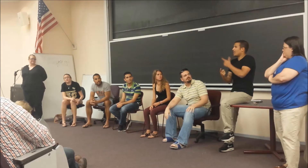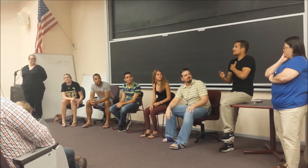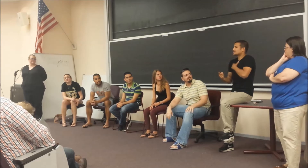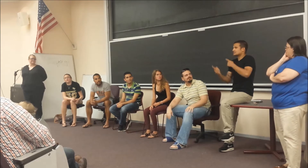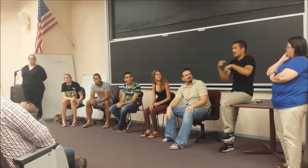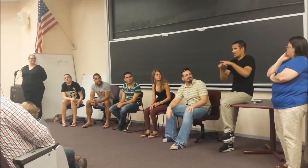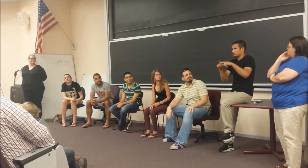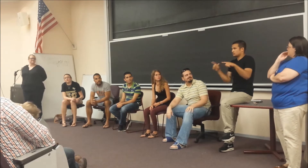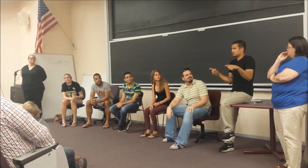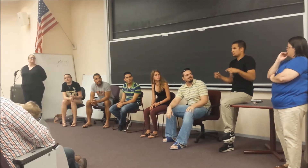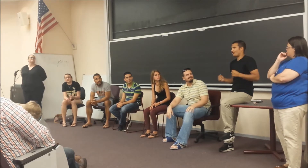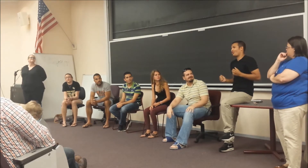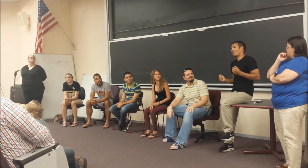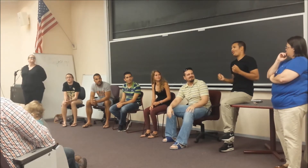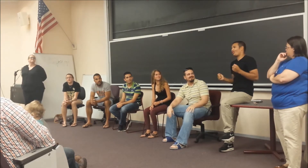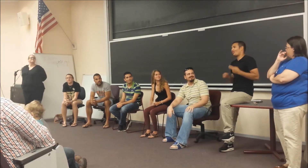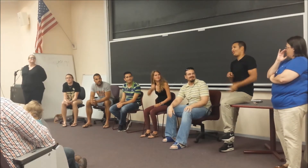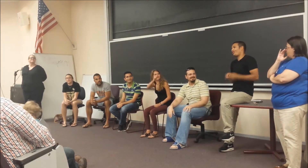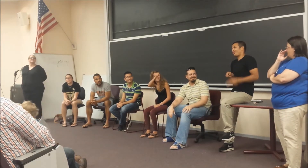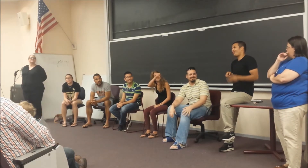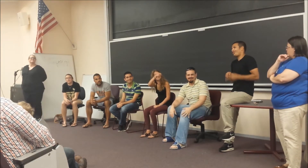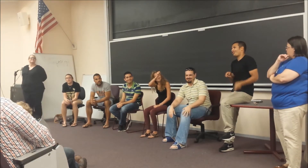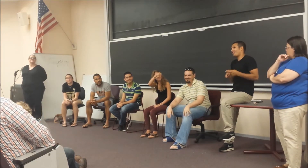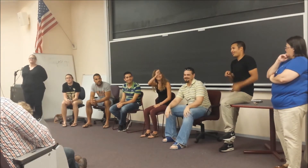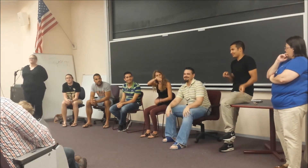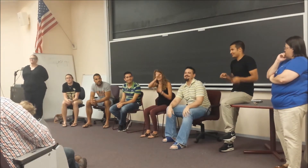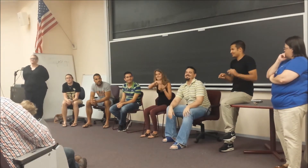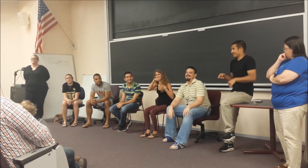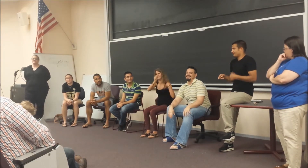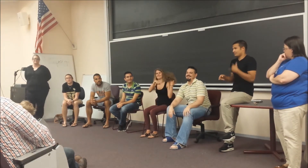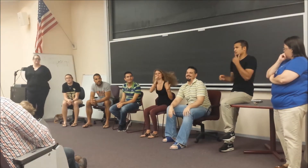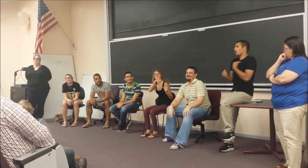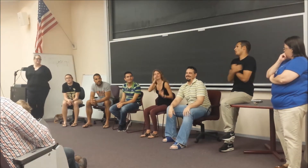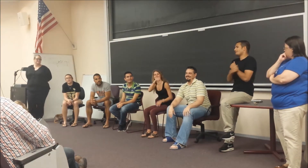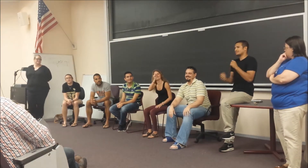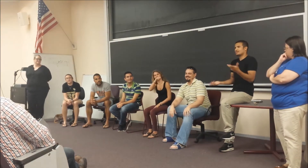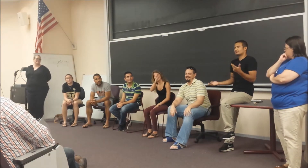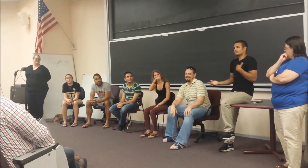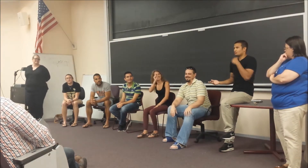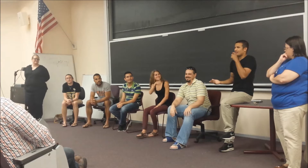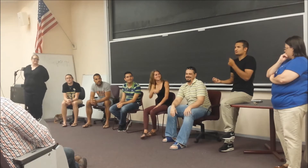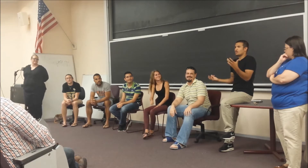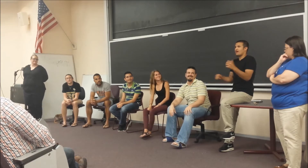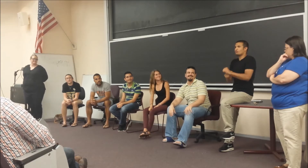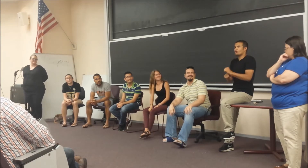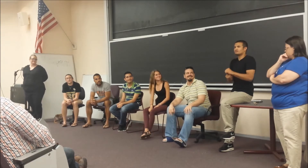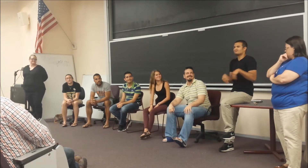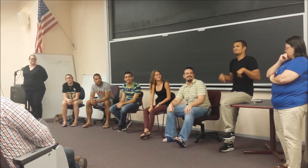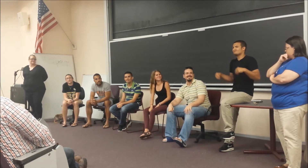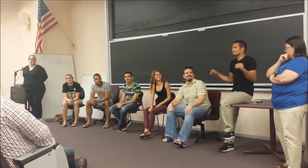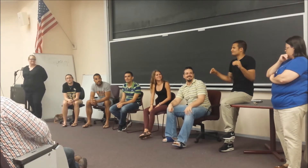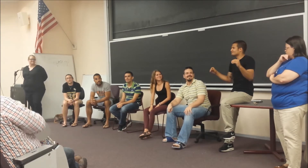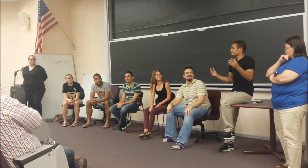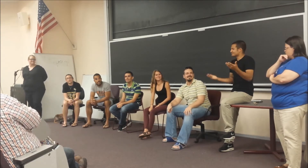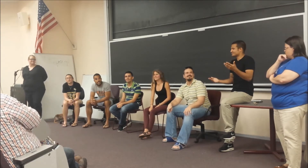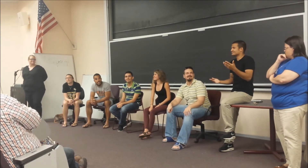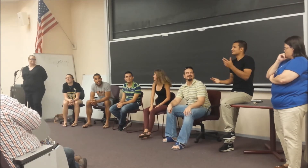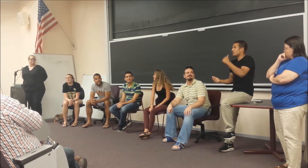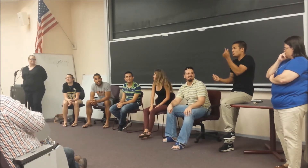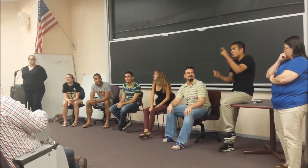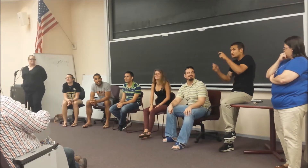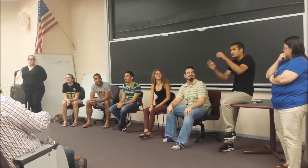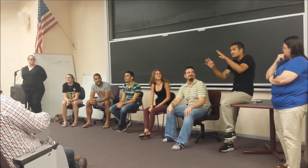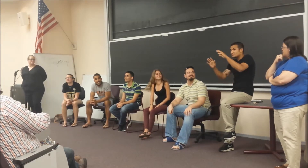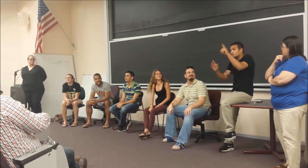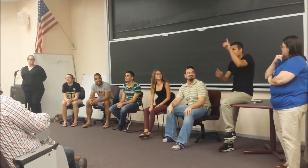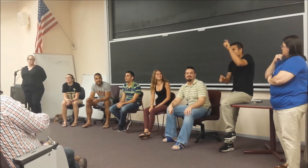LSL. Lazy sign language. Sign things short, after a while. And that's why we love ASL. It's not a